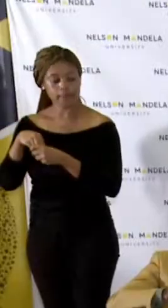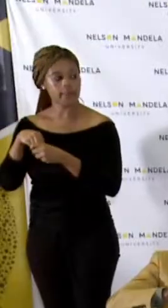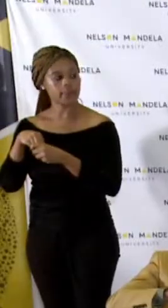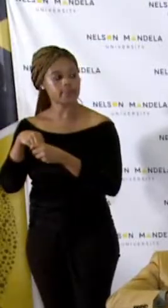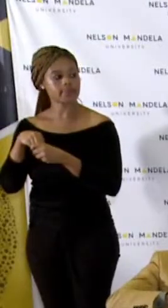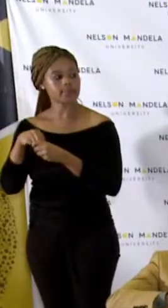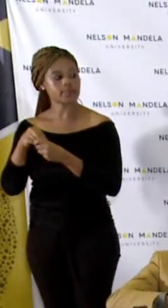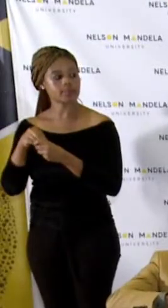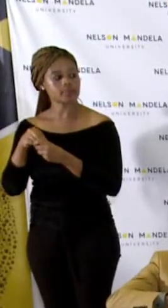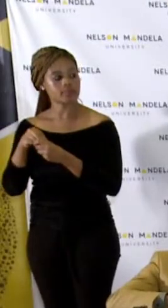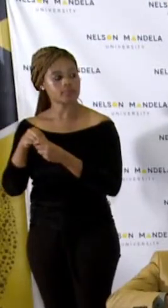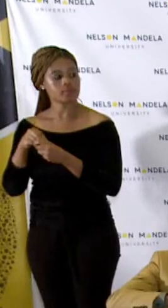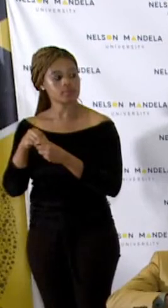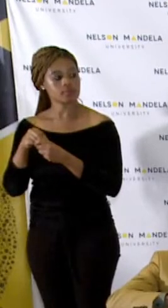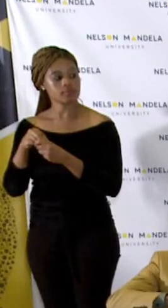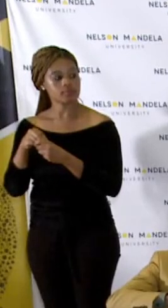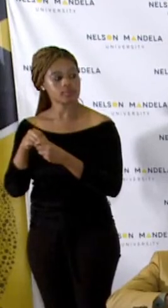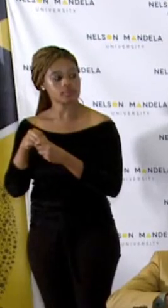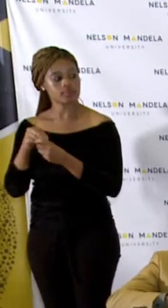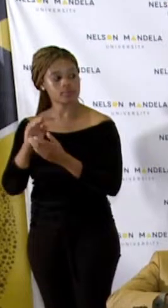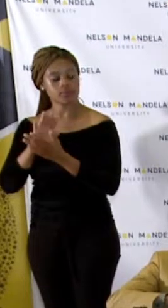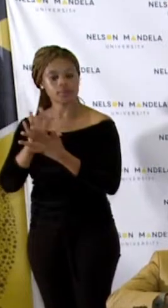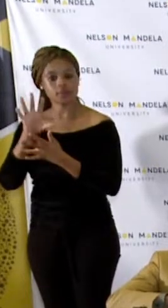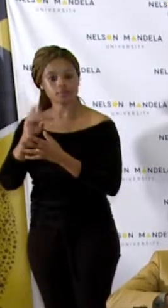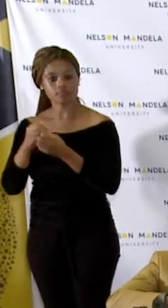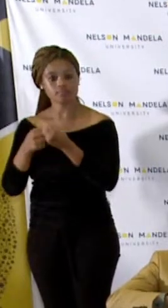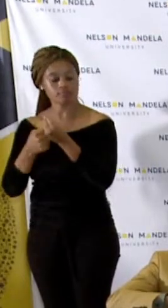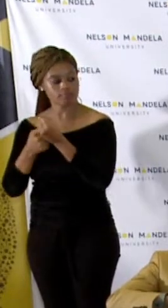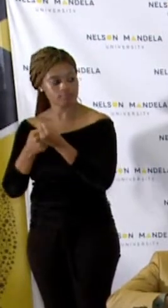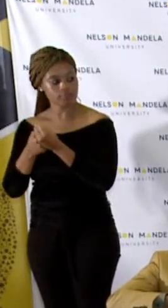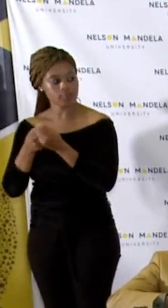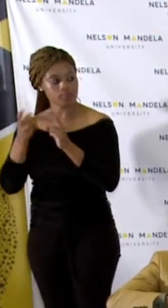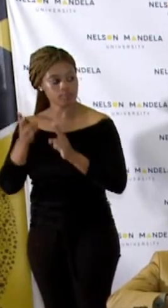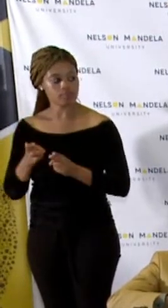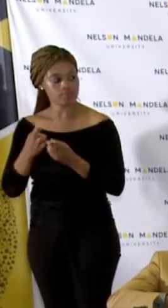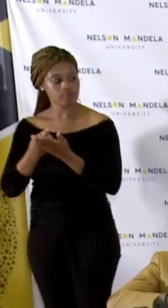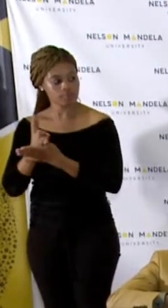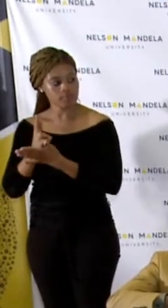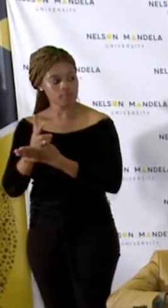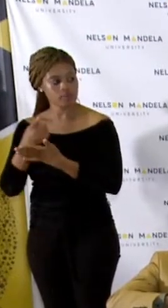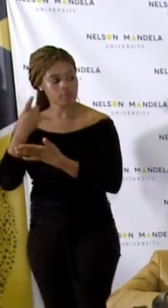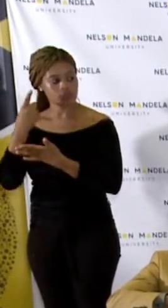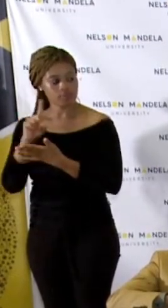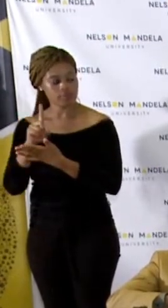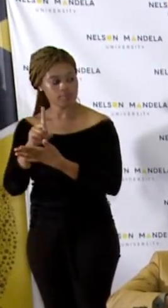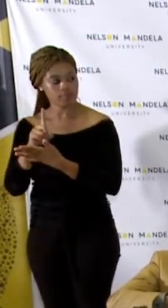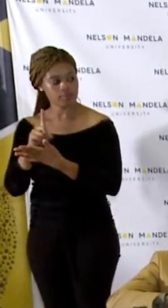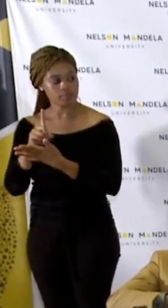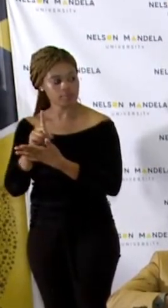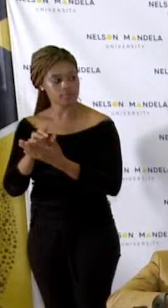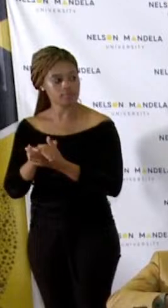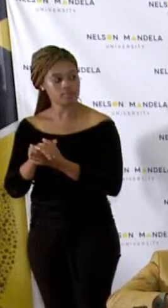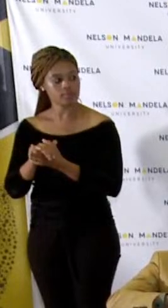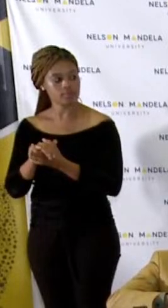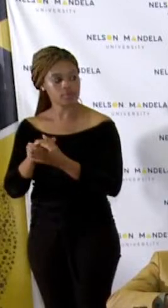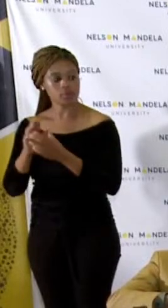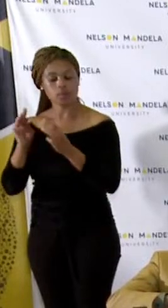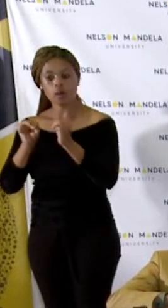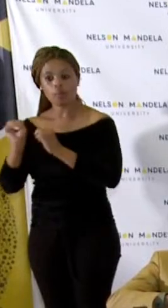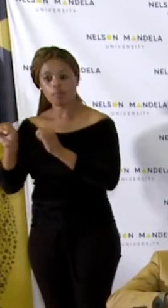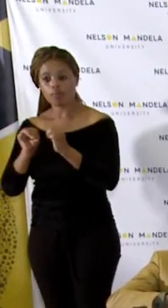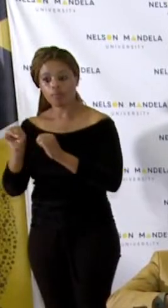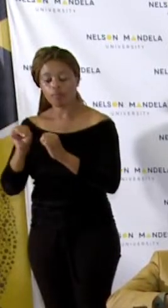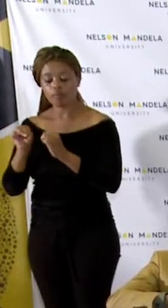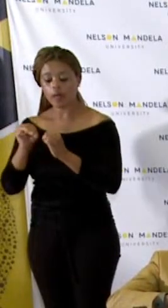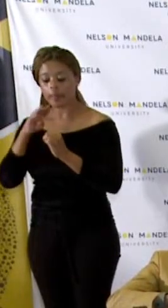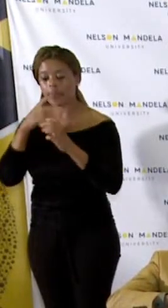the larger charter. While these tools have been supportive of human rights and even democratic reforms, movements like Me